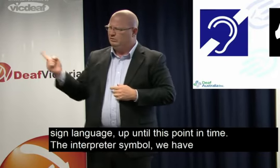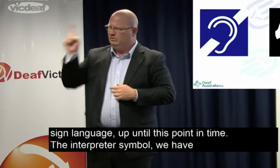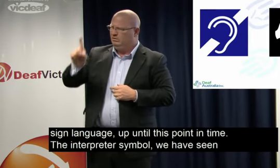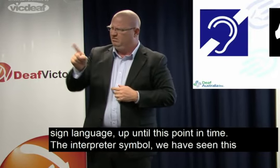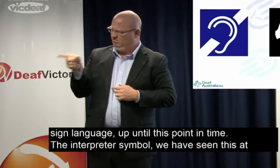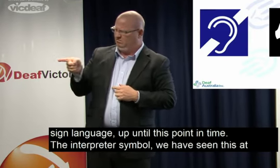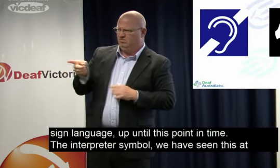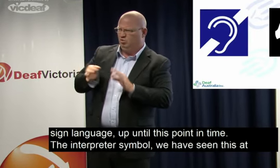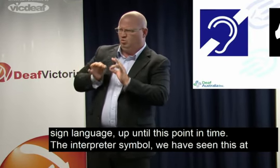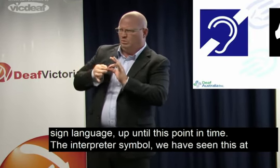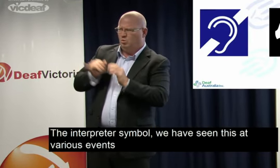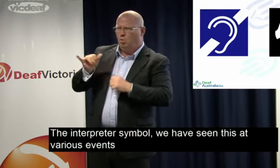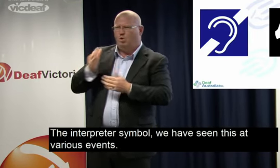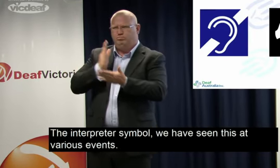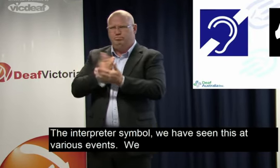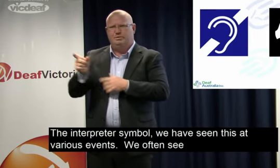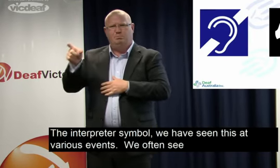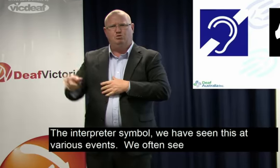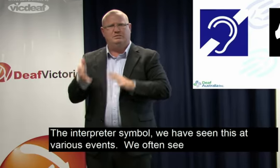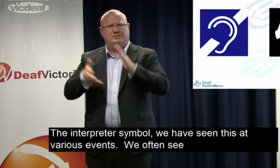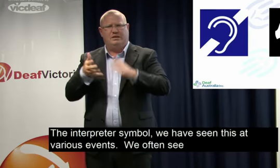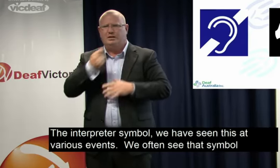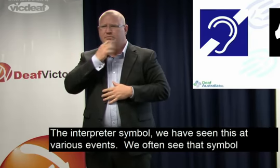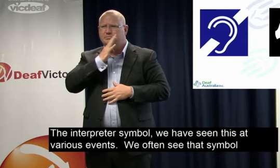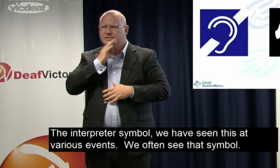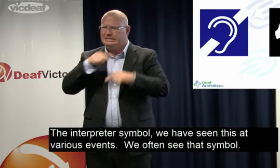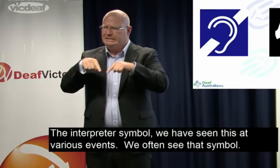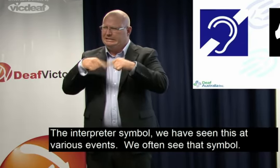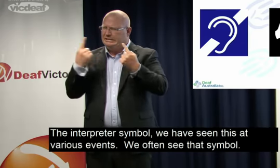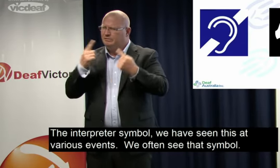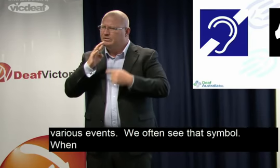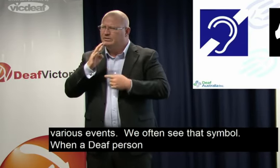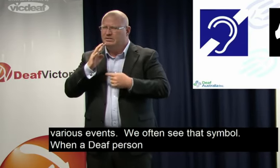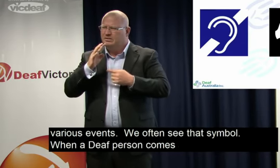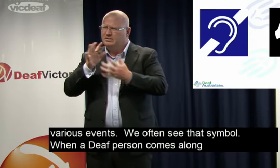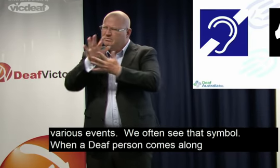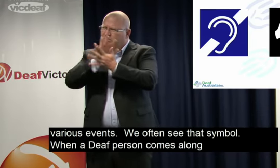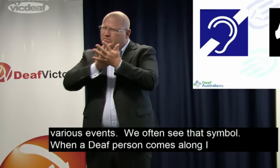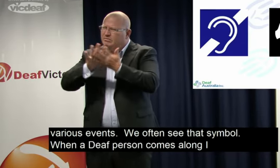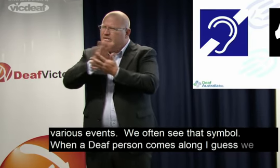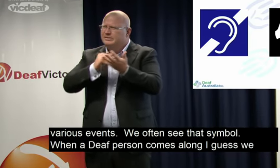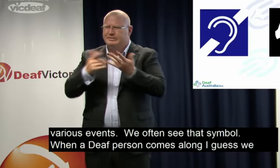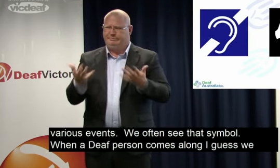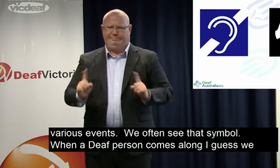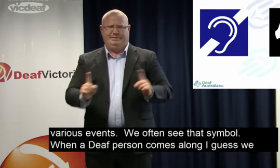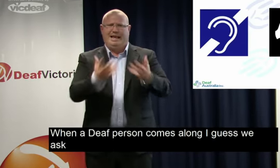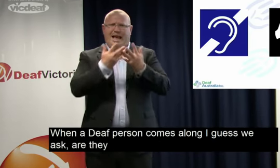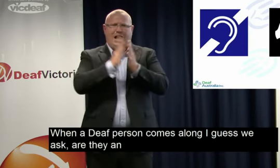symbol. And when a deaf person comes along, I guess we ask, are they an interpreter or are they a person who uses sign language? So it's been quite